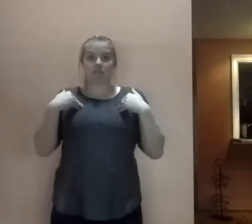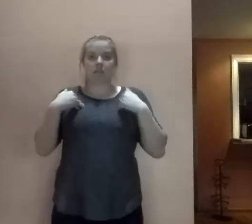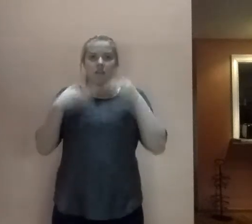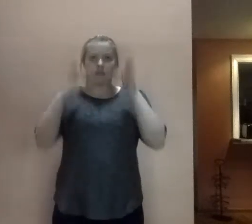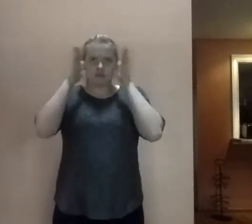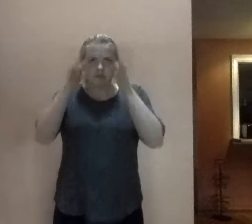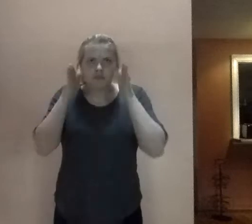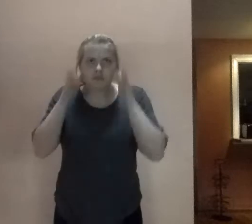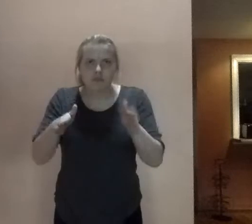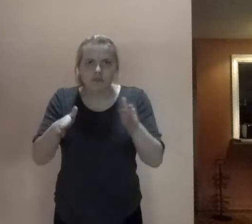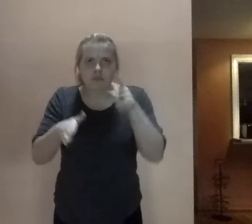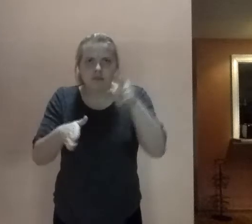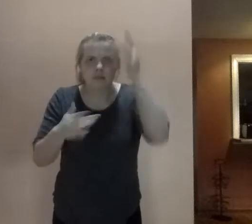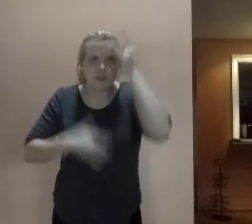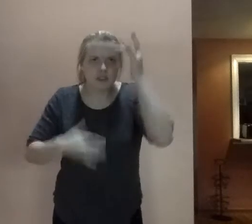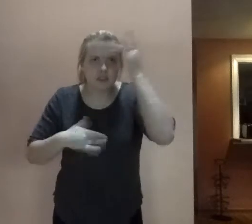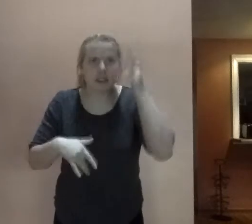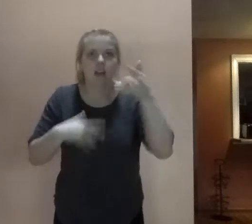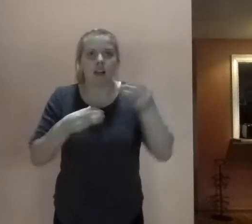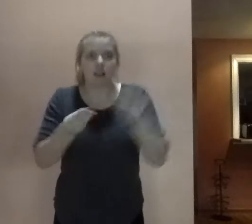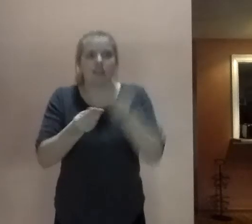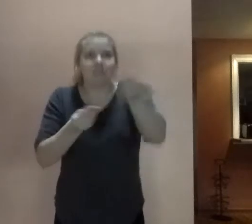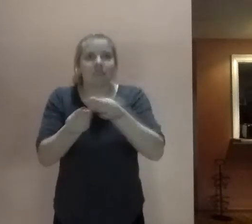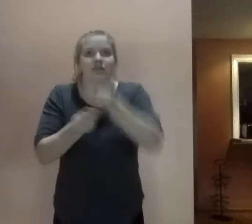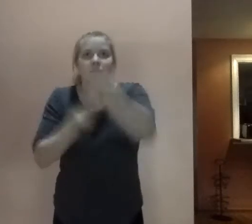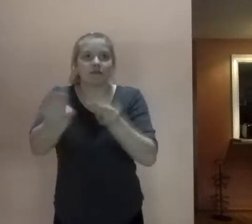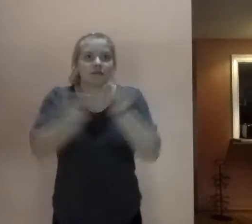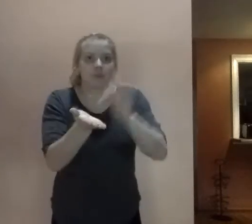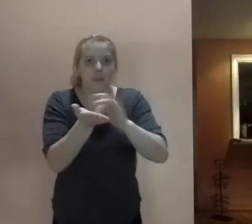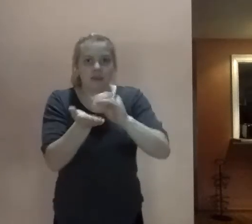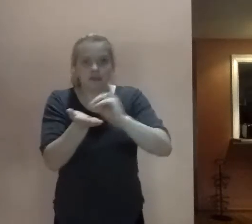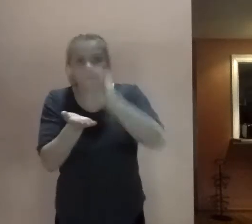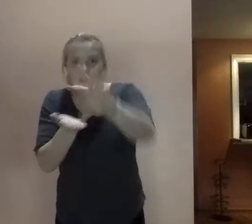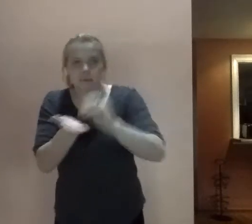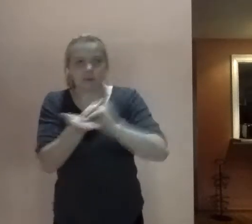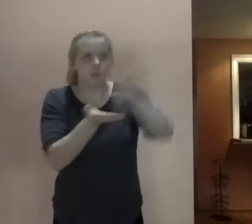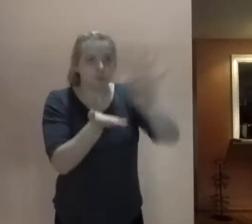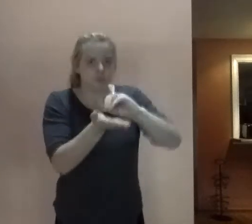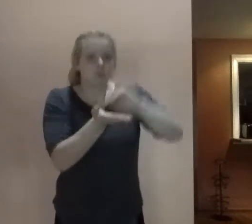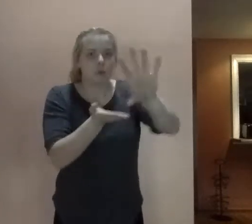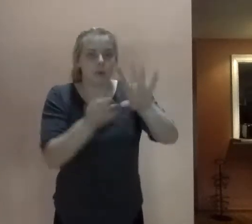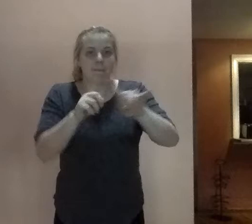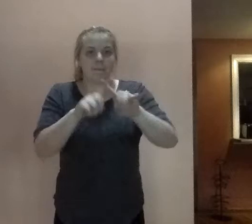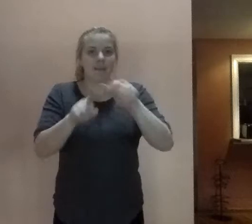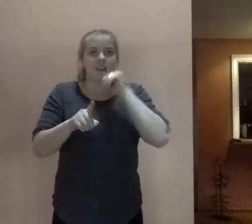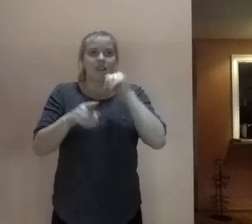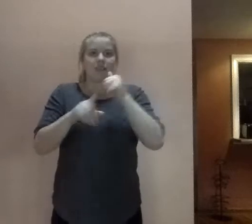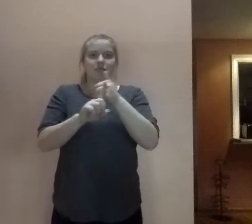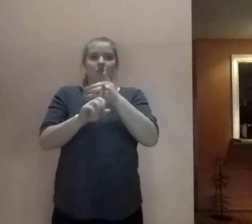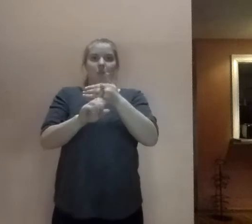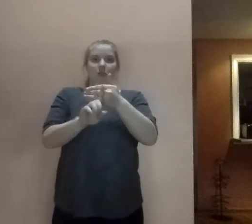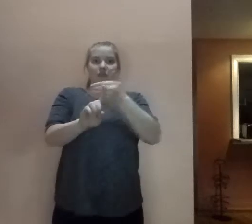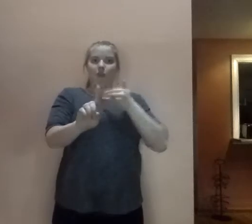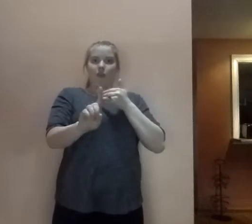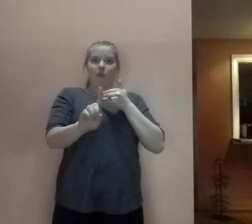of treating sick people. We are not in the business of trying to prevent people from becoming sick. When you look at chronic disease risk, all the things that